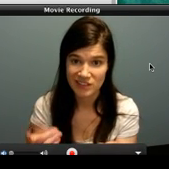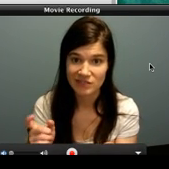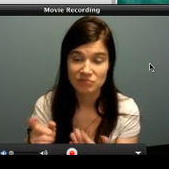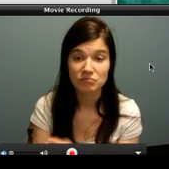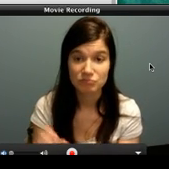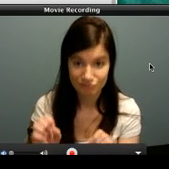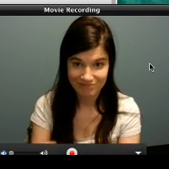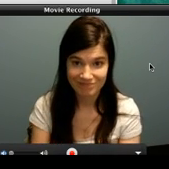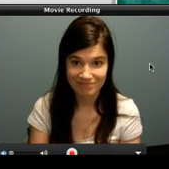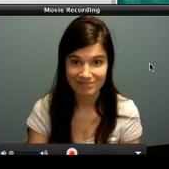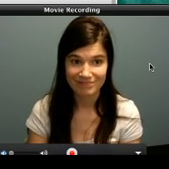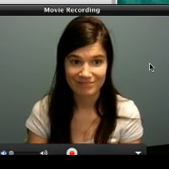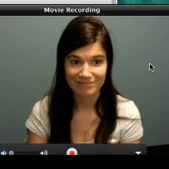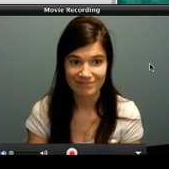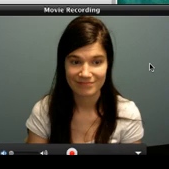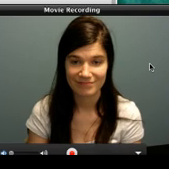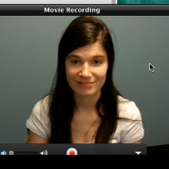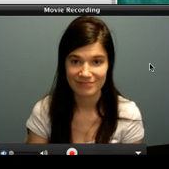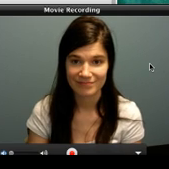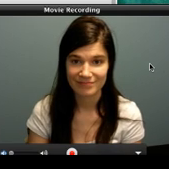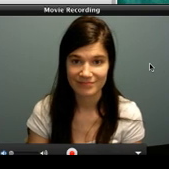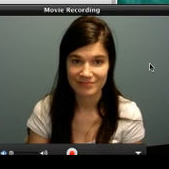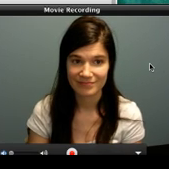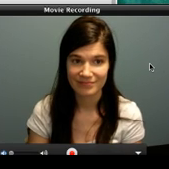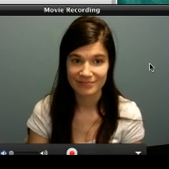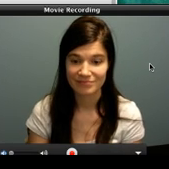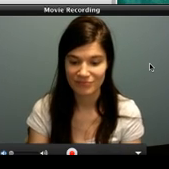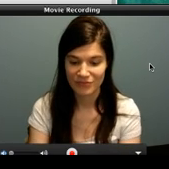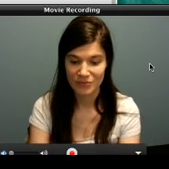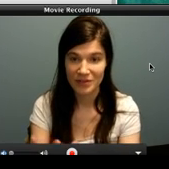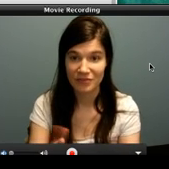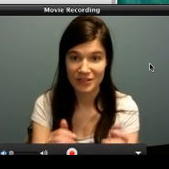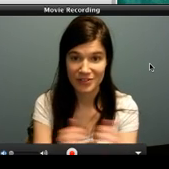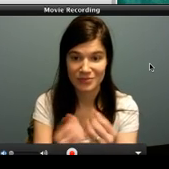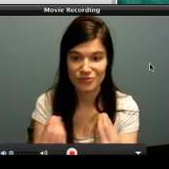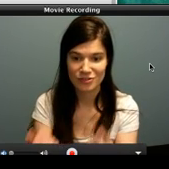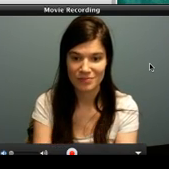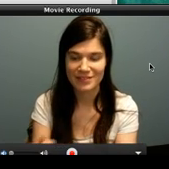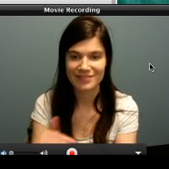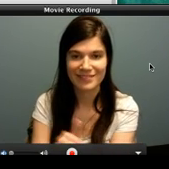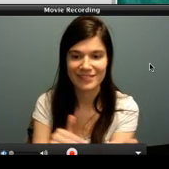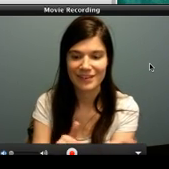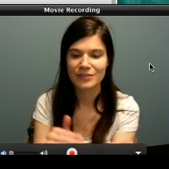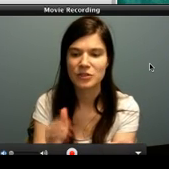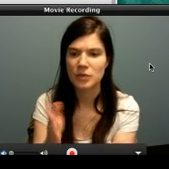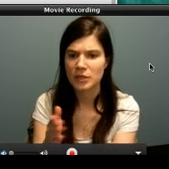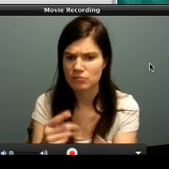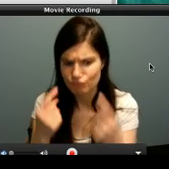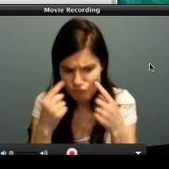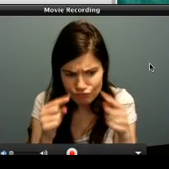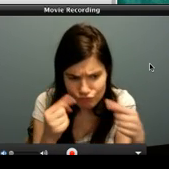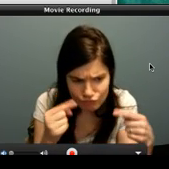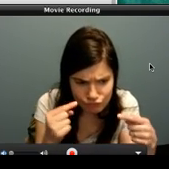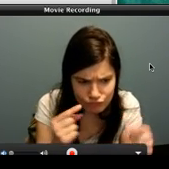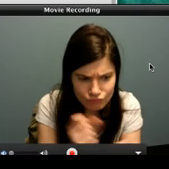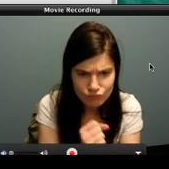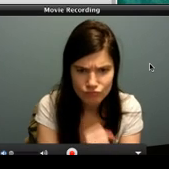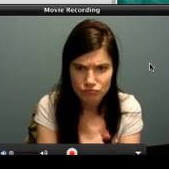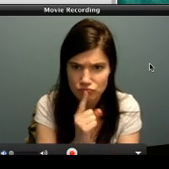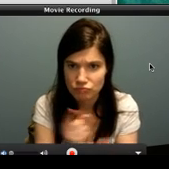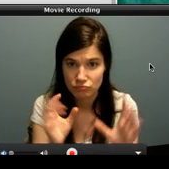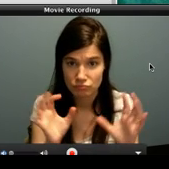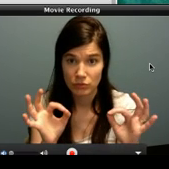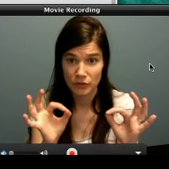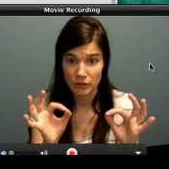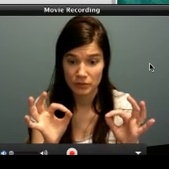You have completed your radiation treatment, and your oncologist will continue to follow your progress closely. Patients are usually seen 4